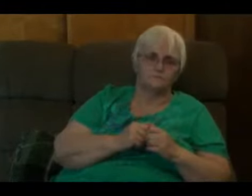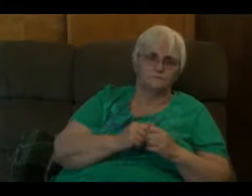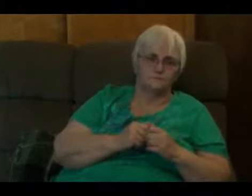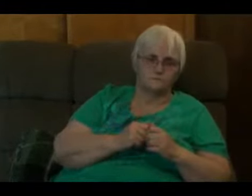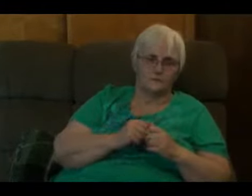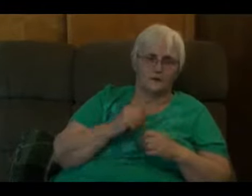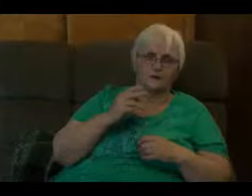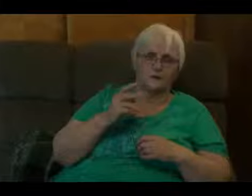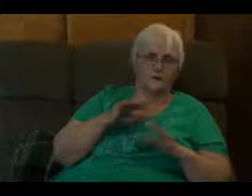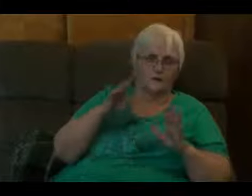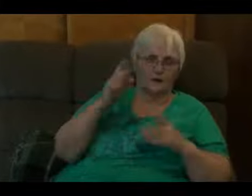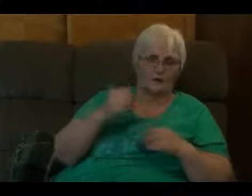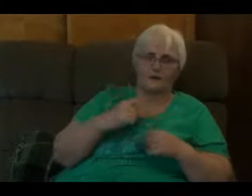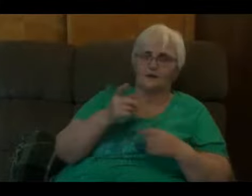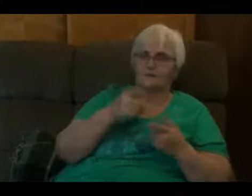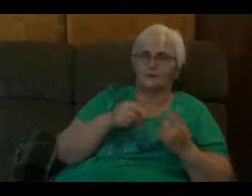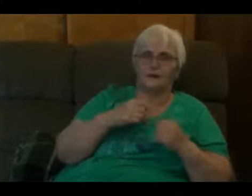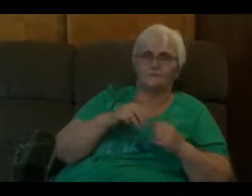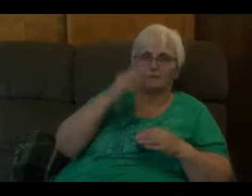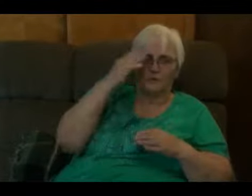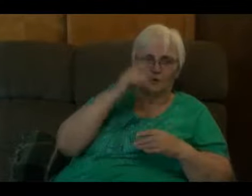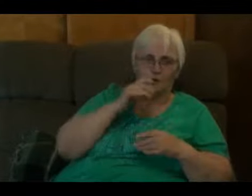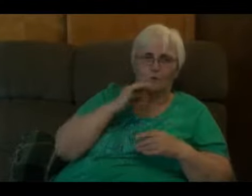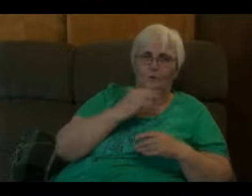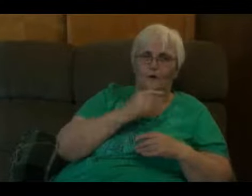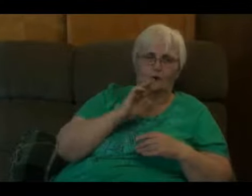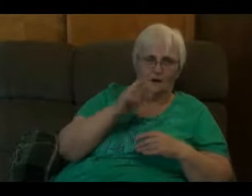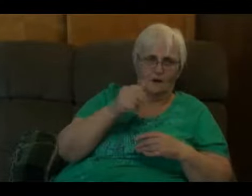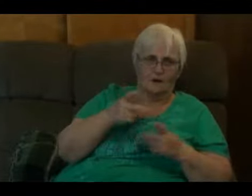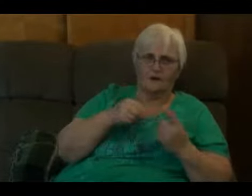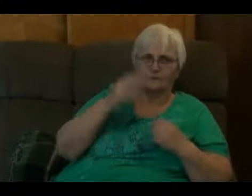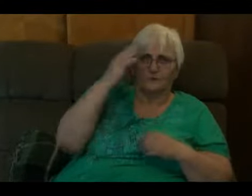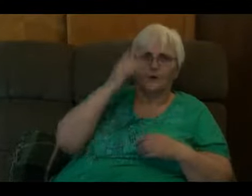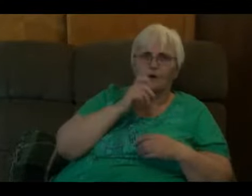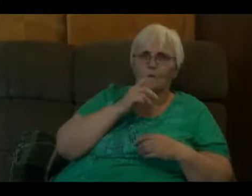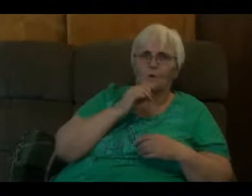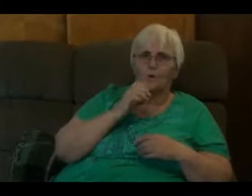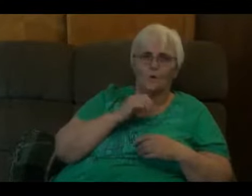See, clarity doesn't come from knowing who we are. It comes from knowing whose we are.